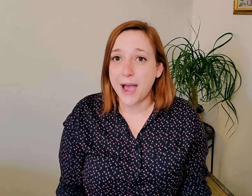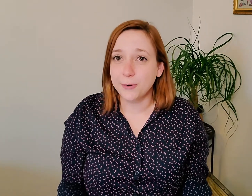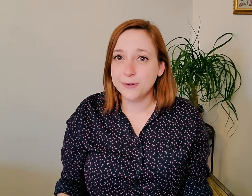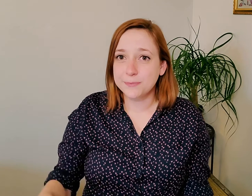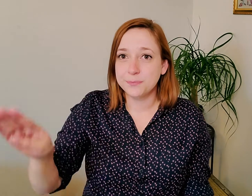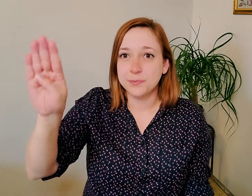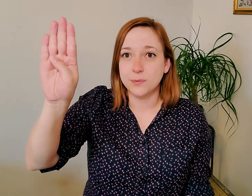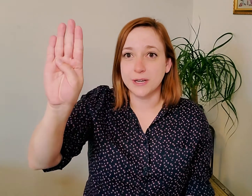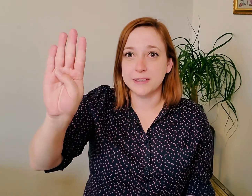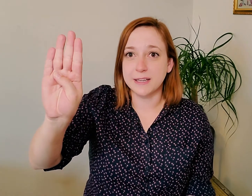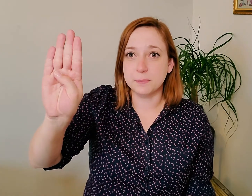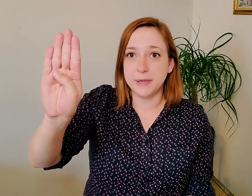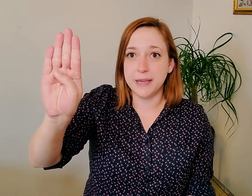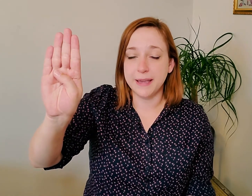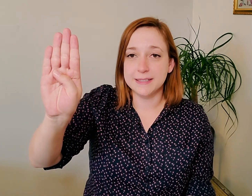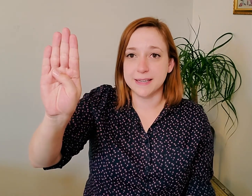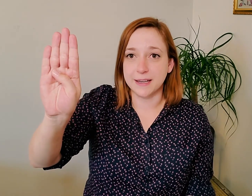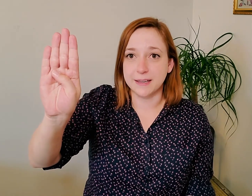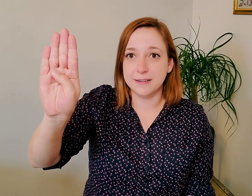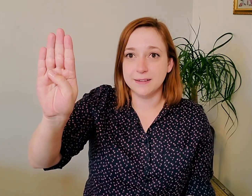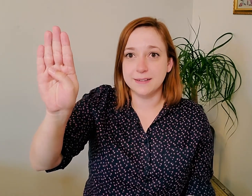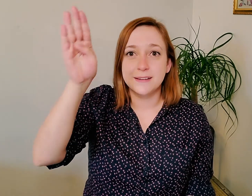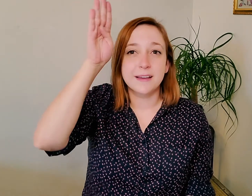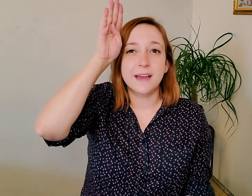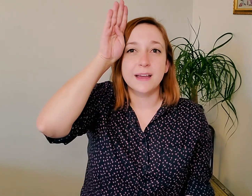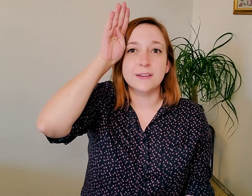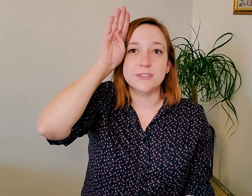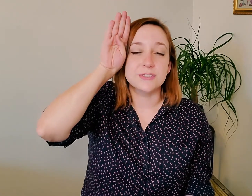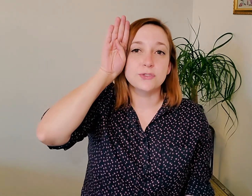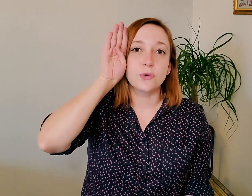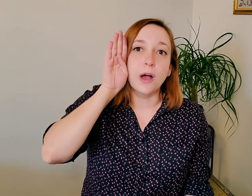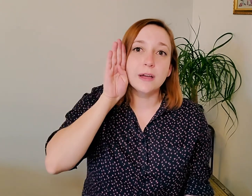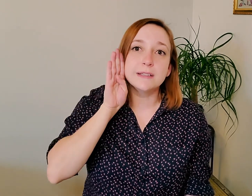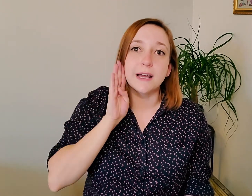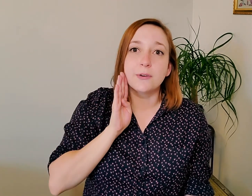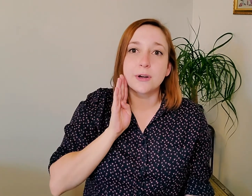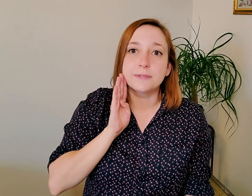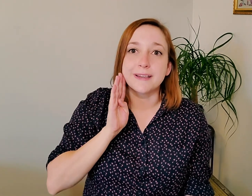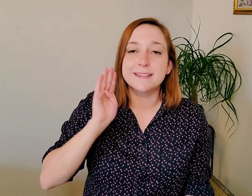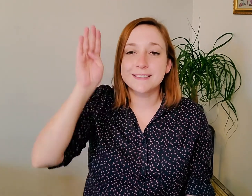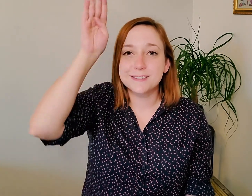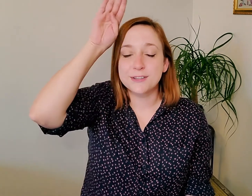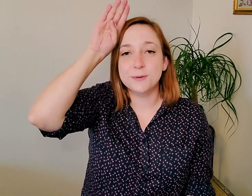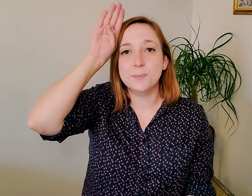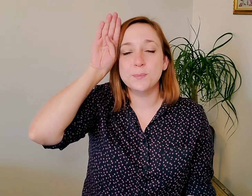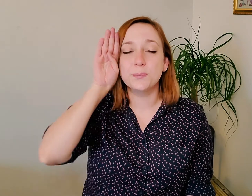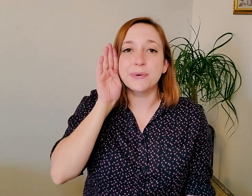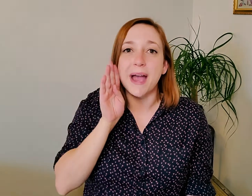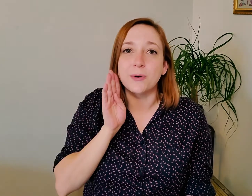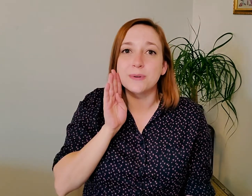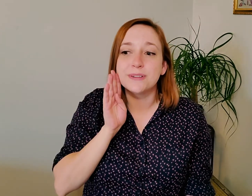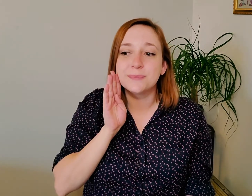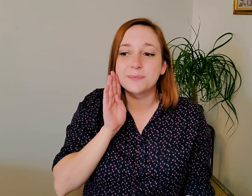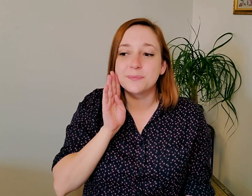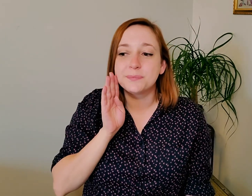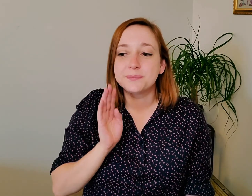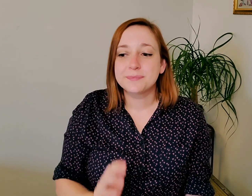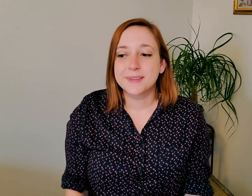Brown, we're gonna take the B hand sign and just draw it down our face, brown.